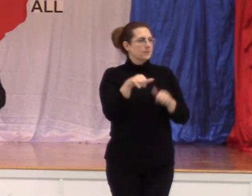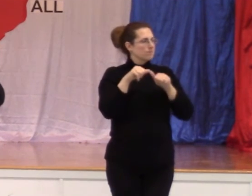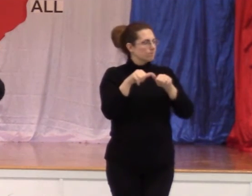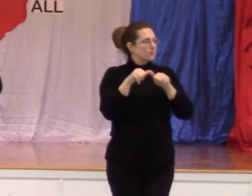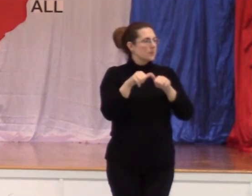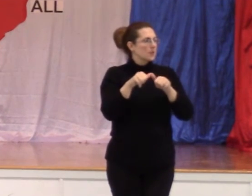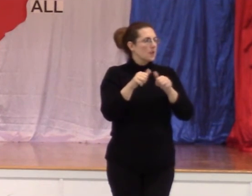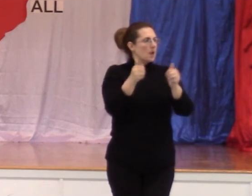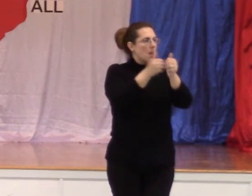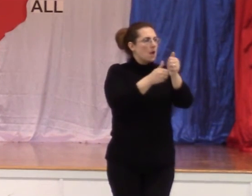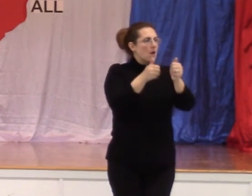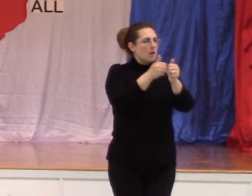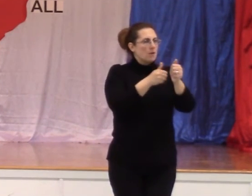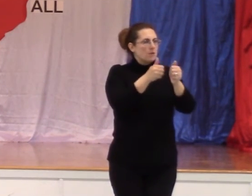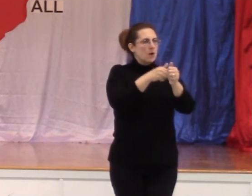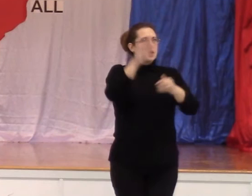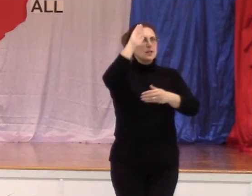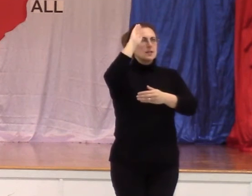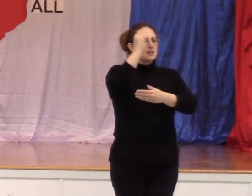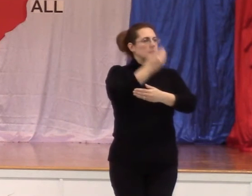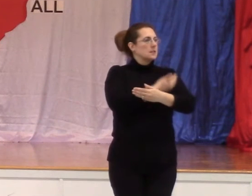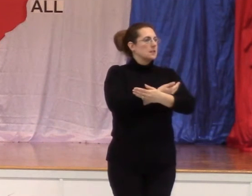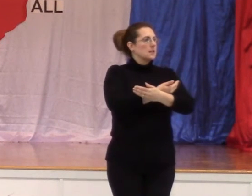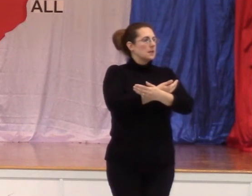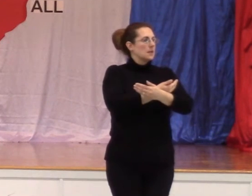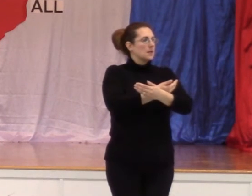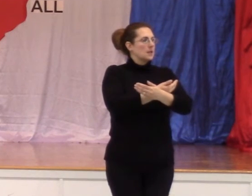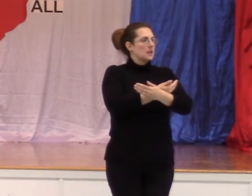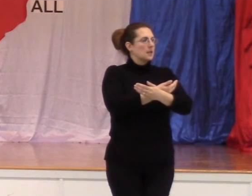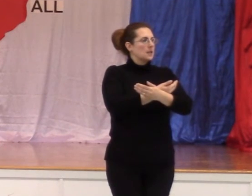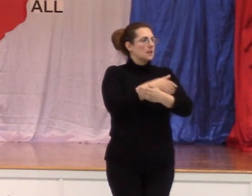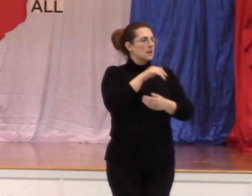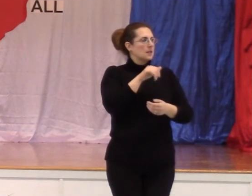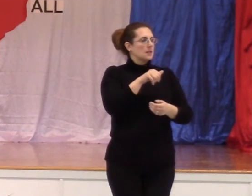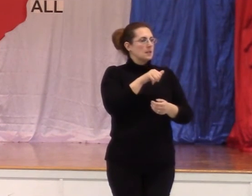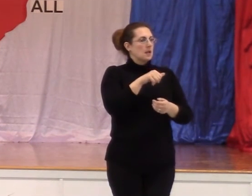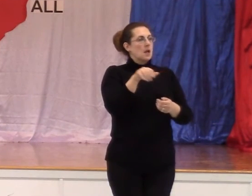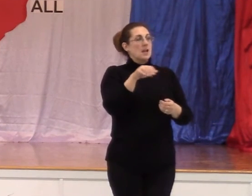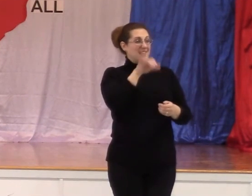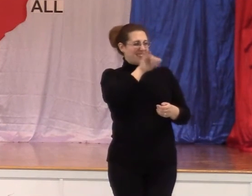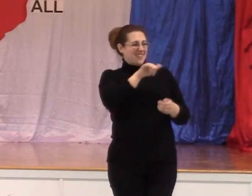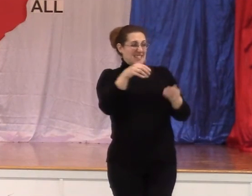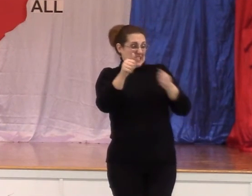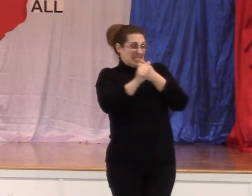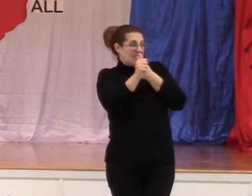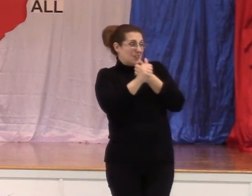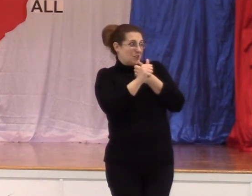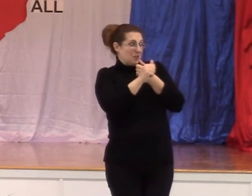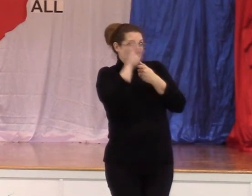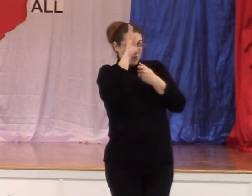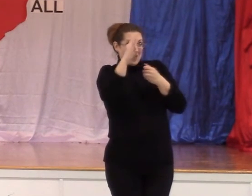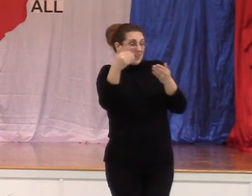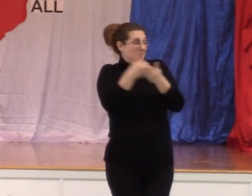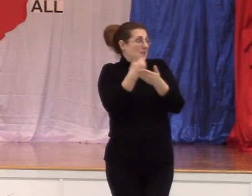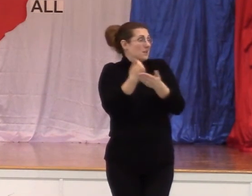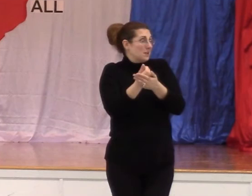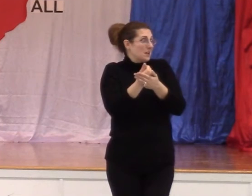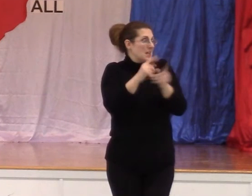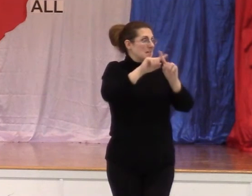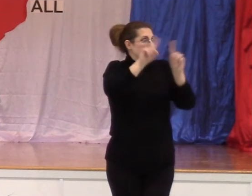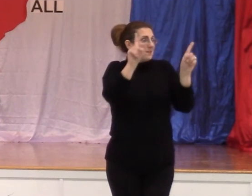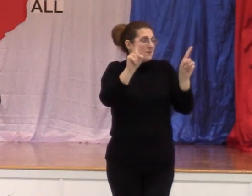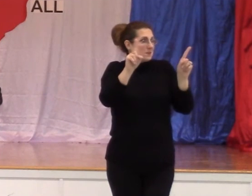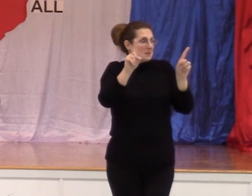Follow the sound pattern. That's the danger in creating new terms and, and using words